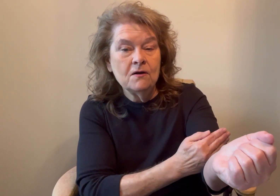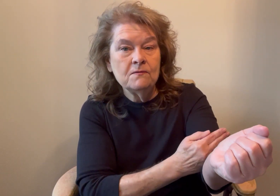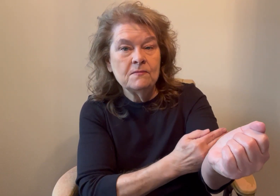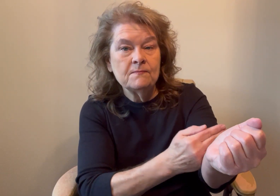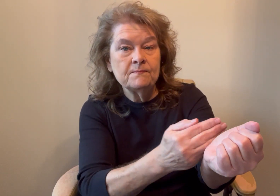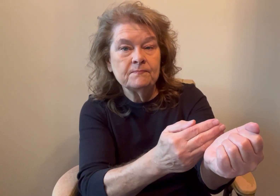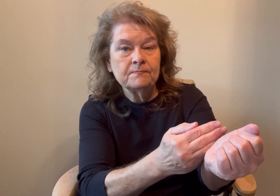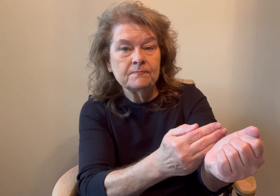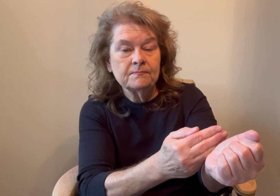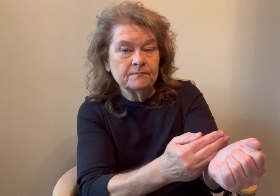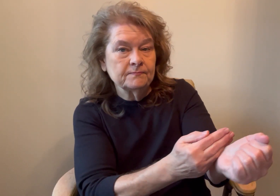arm,